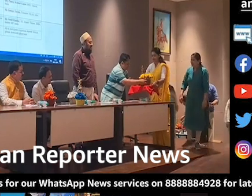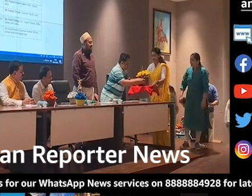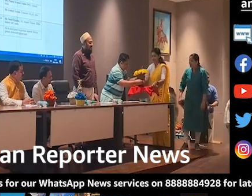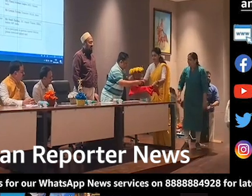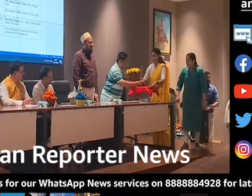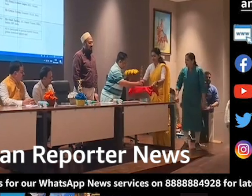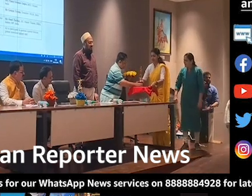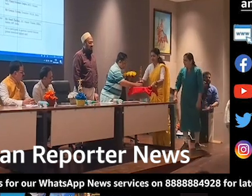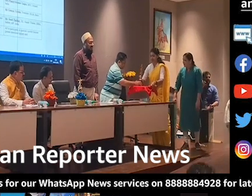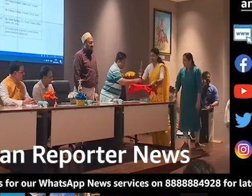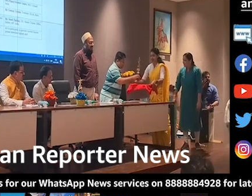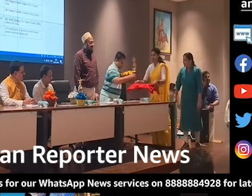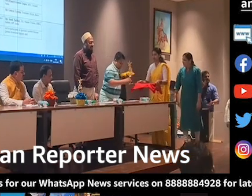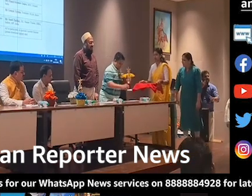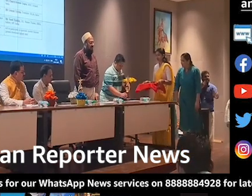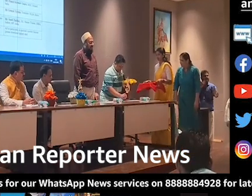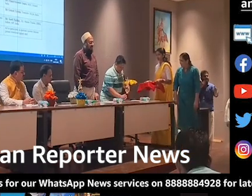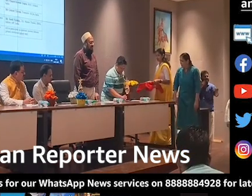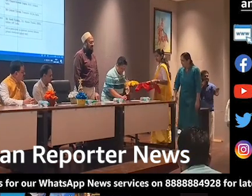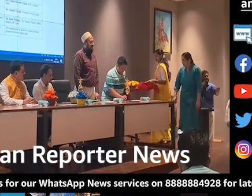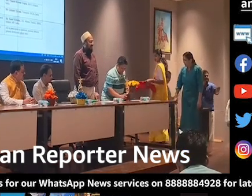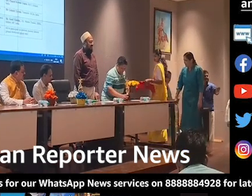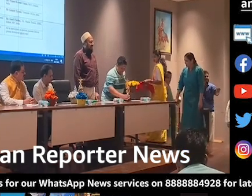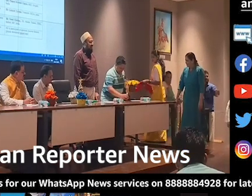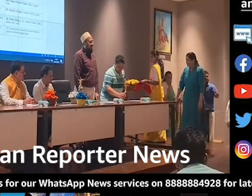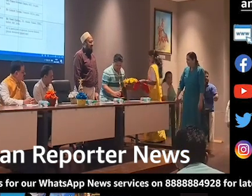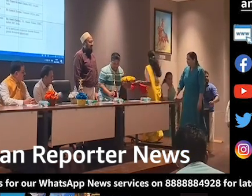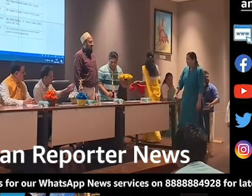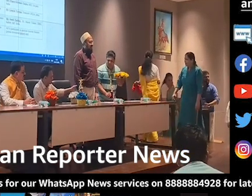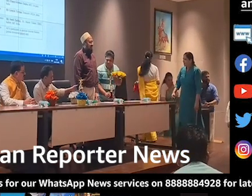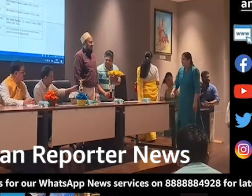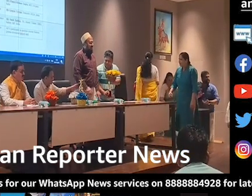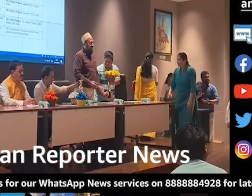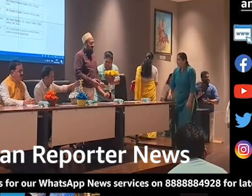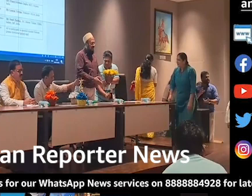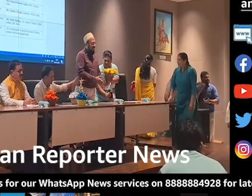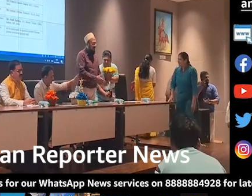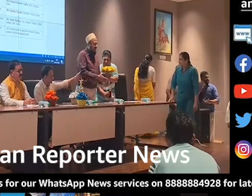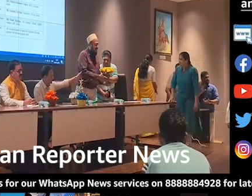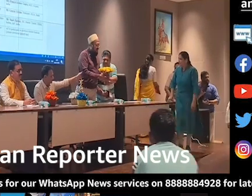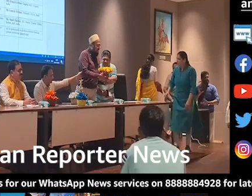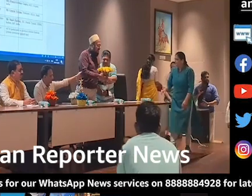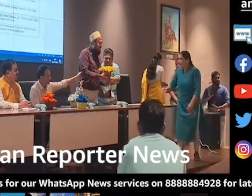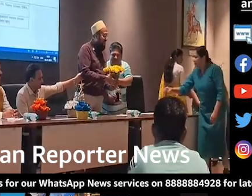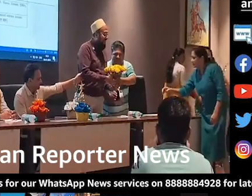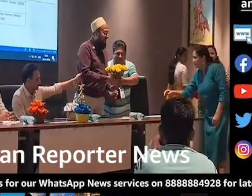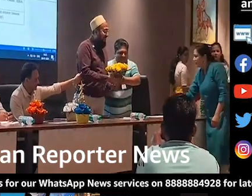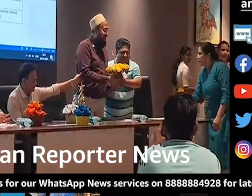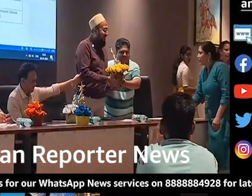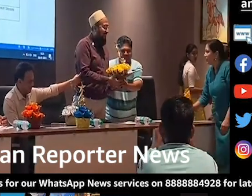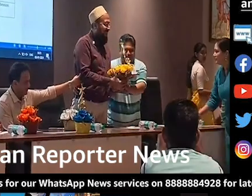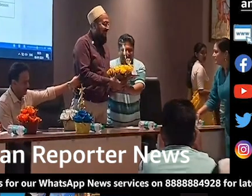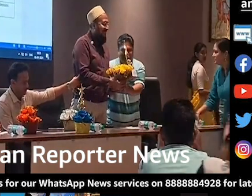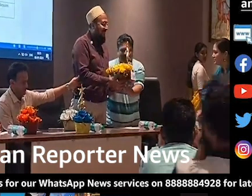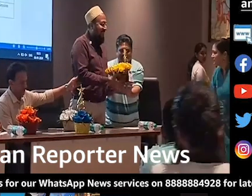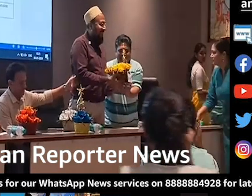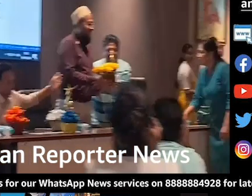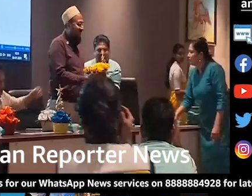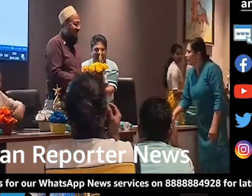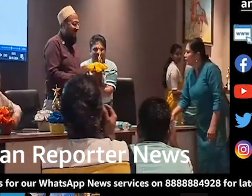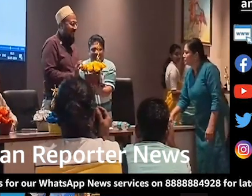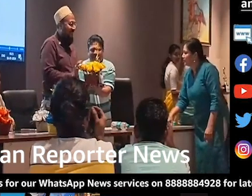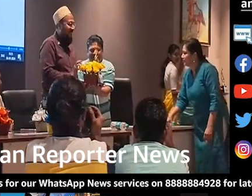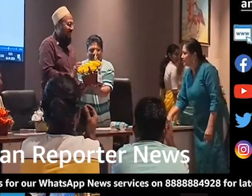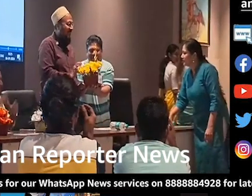Yeah. So we have honored and given the mementos to all the significant guests. We have with us Dr.